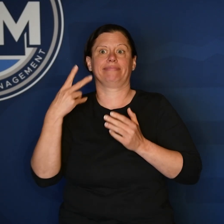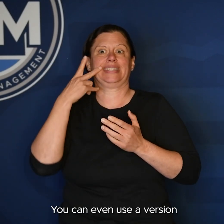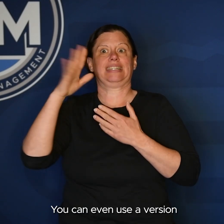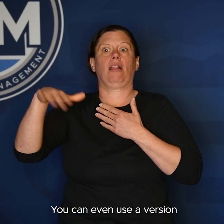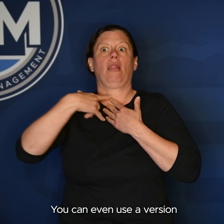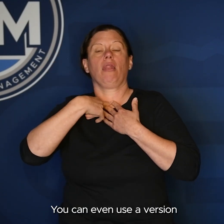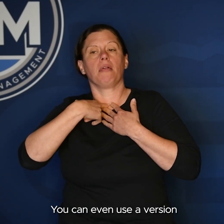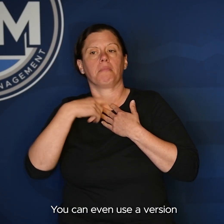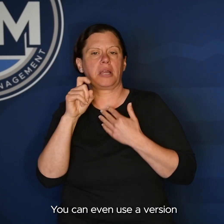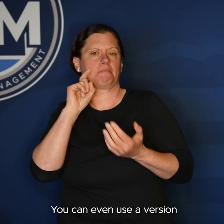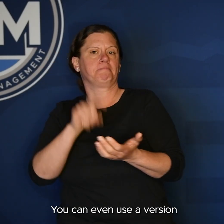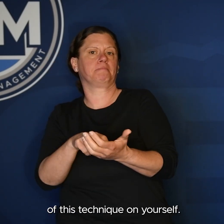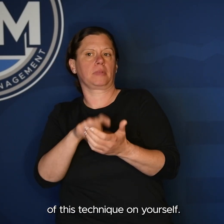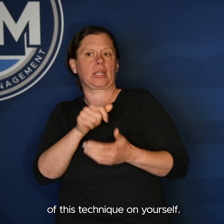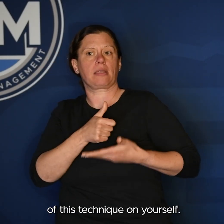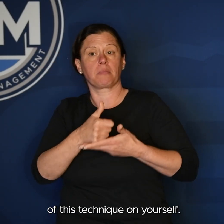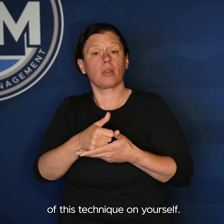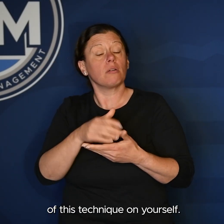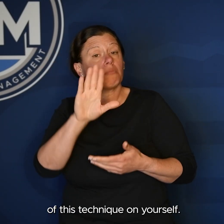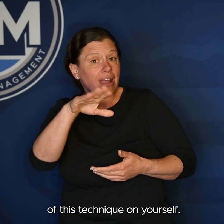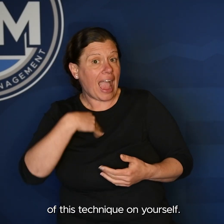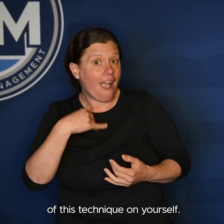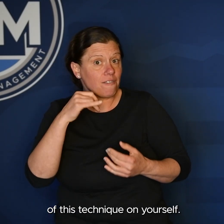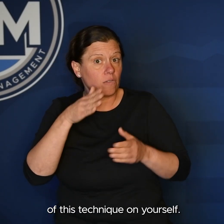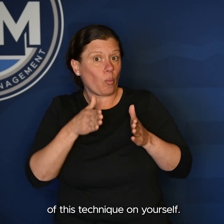You can even use a version of this technique on yourself.